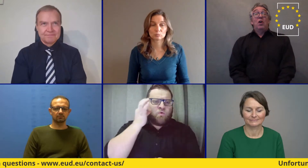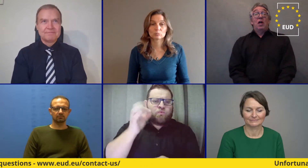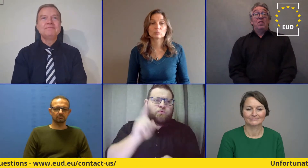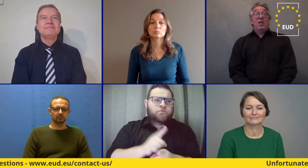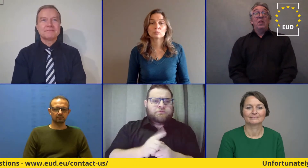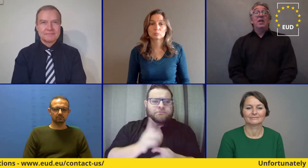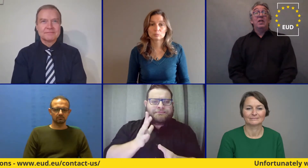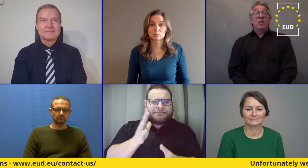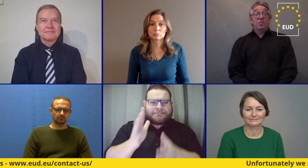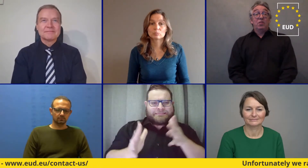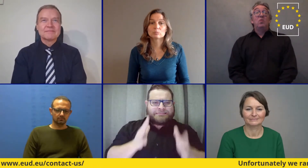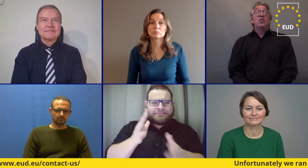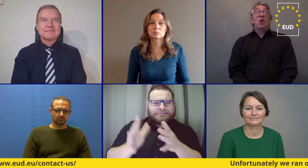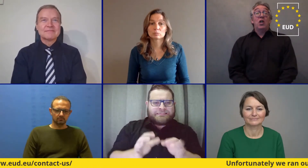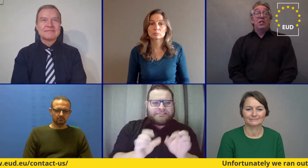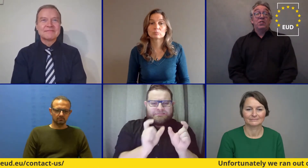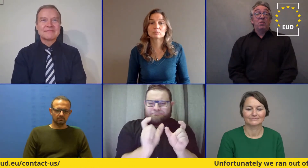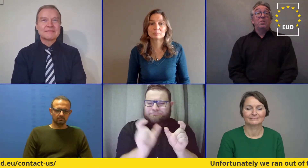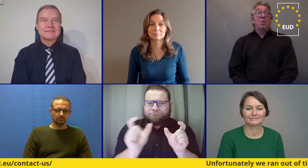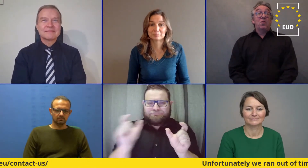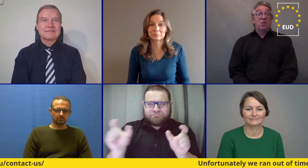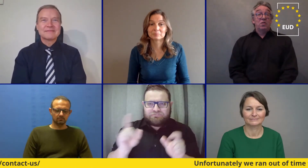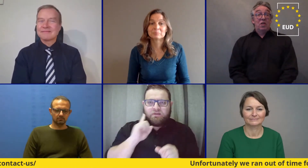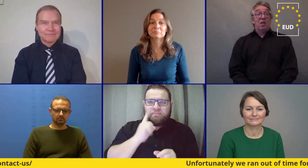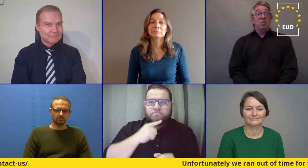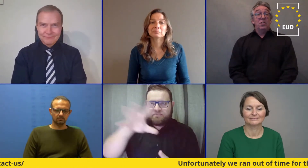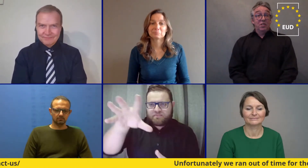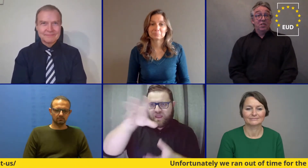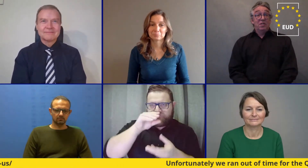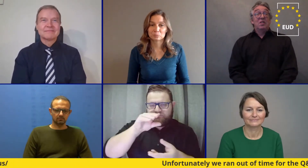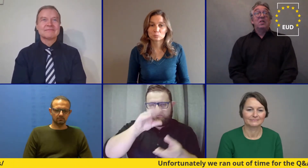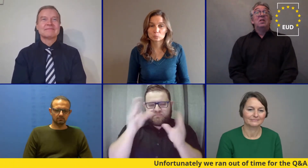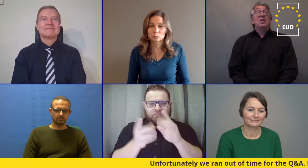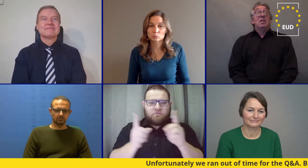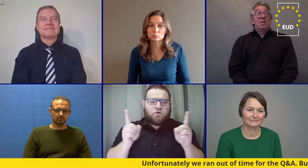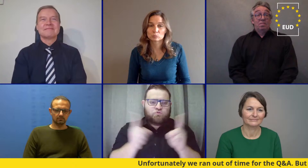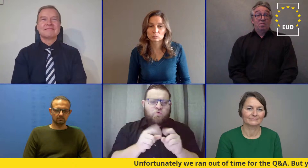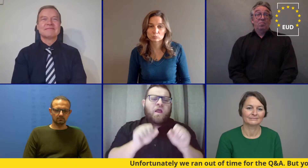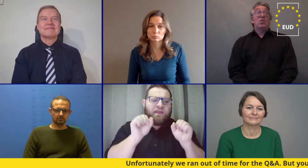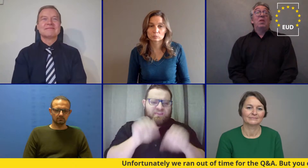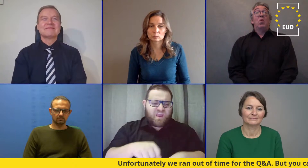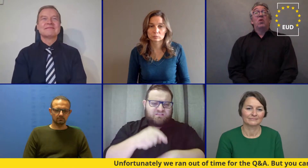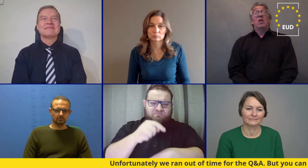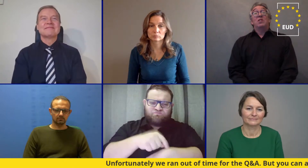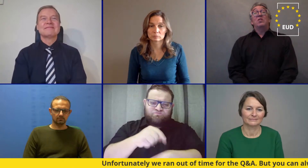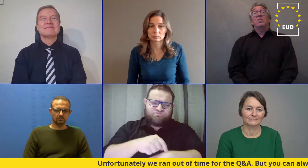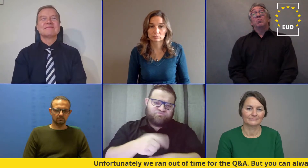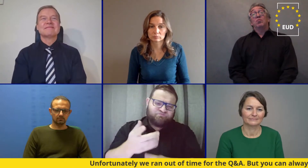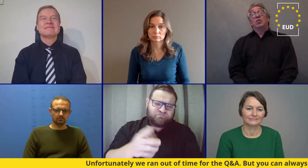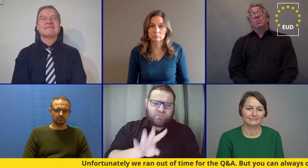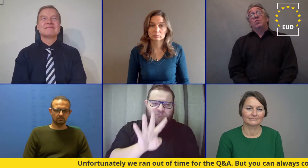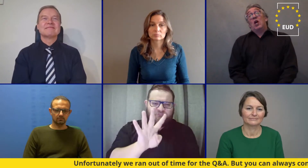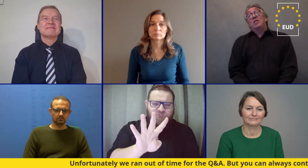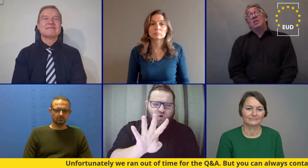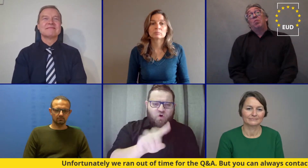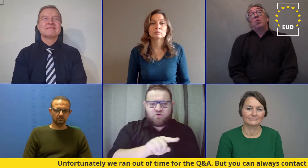have a hearing interpreter who signs from the spoken language in more or less